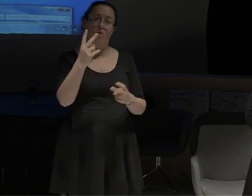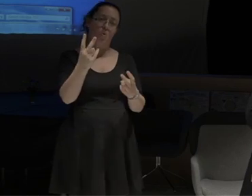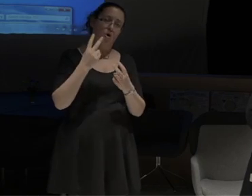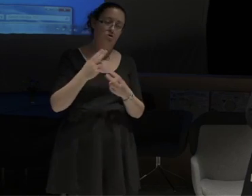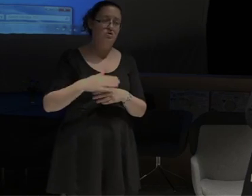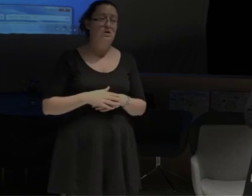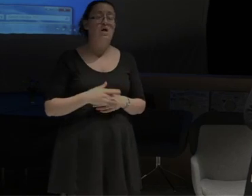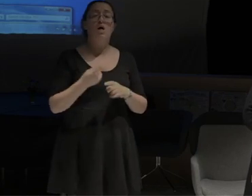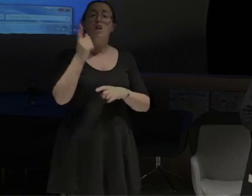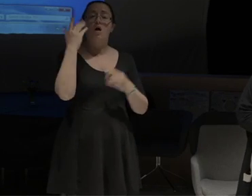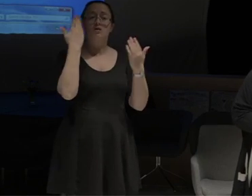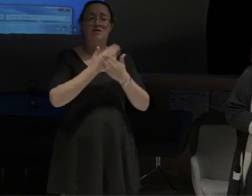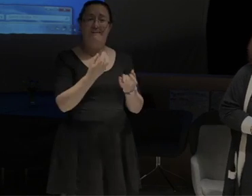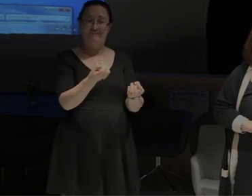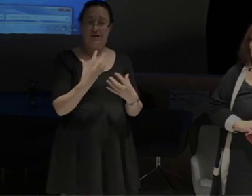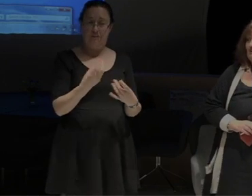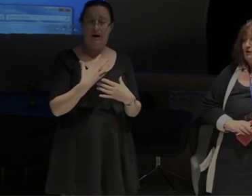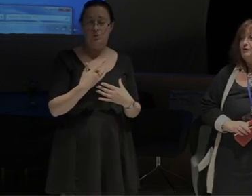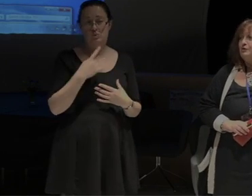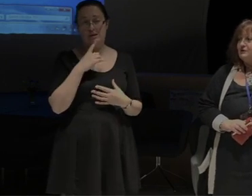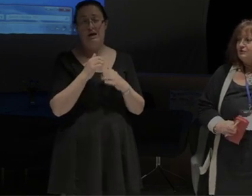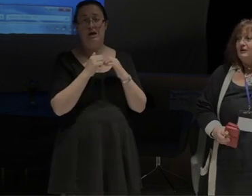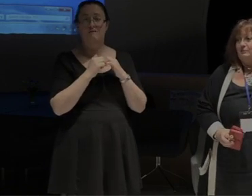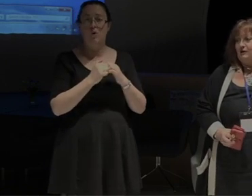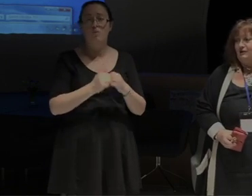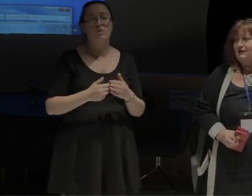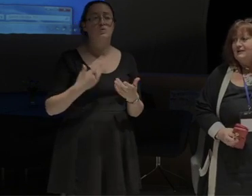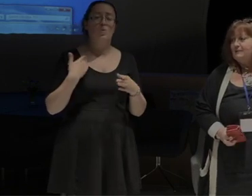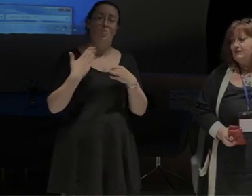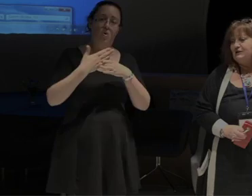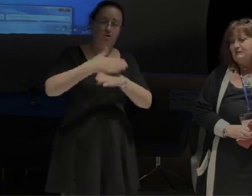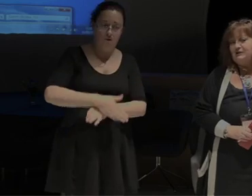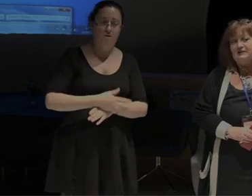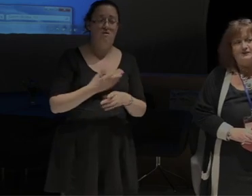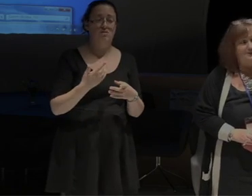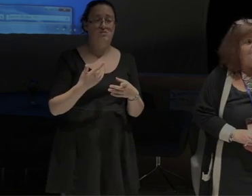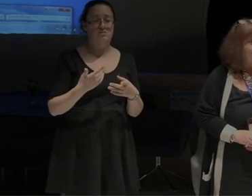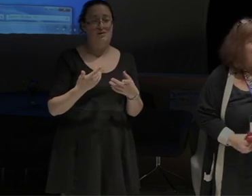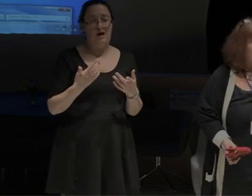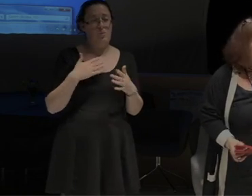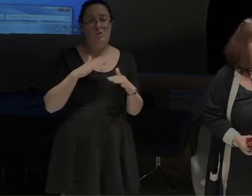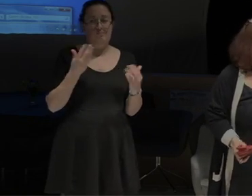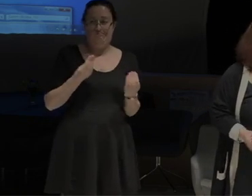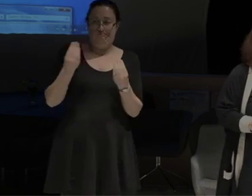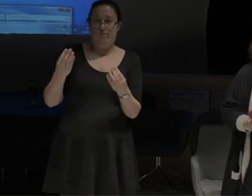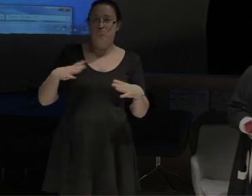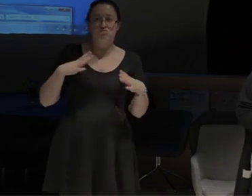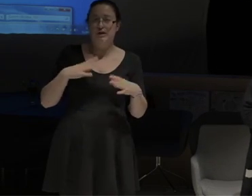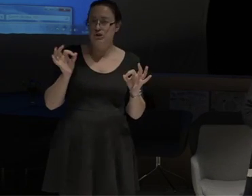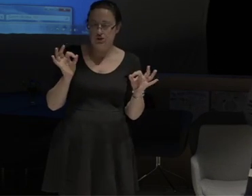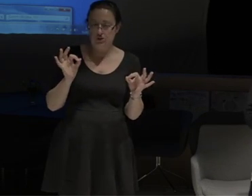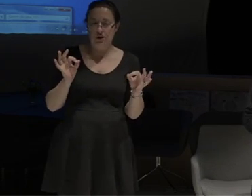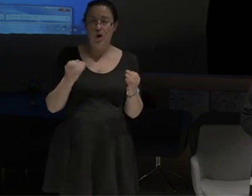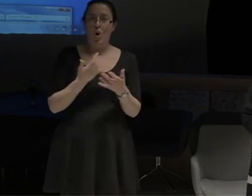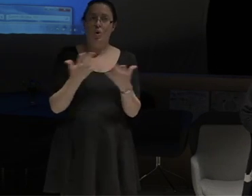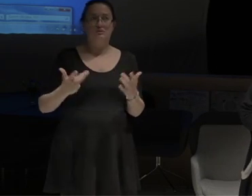I had some feedback last night from people to say it was really brilliant. You've worked incredibly hard, especially as we didn't give you a great deal of prep, and lots of it's